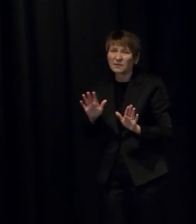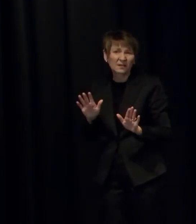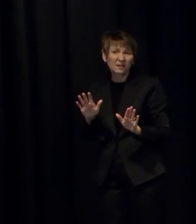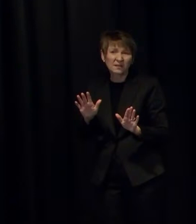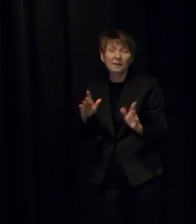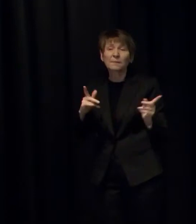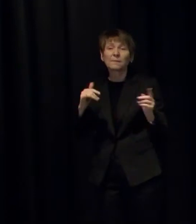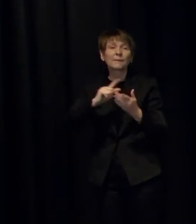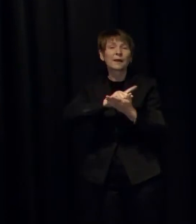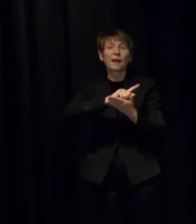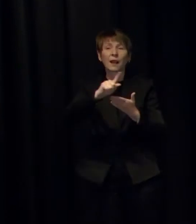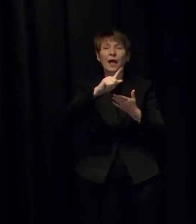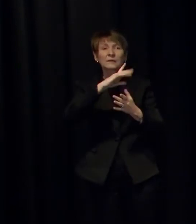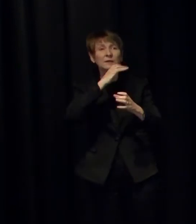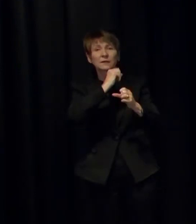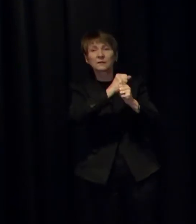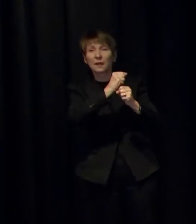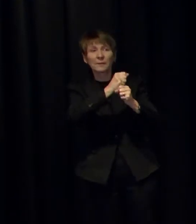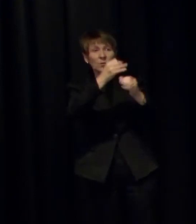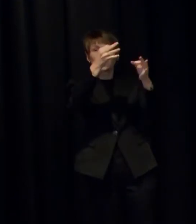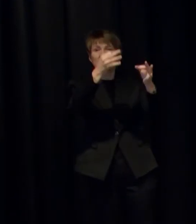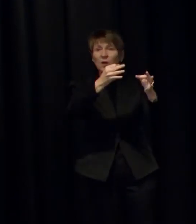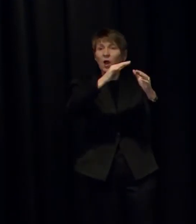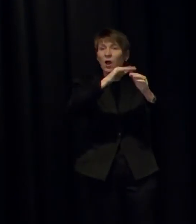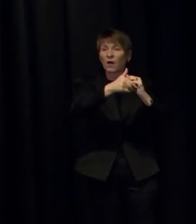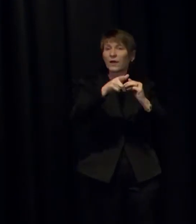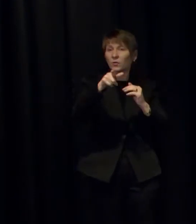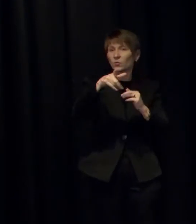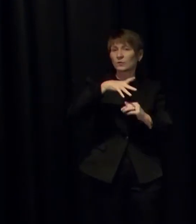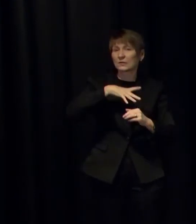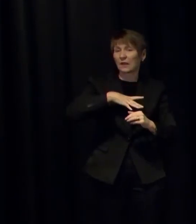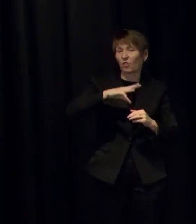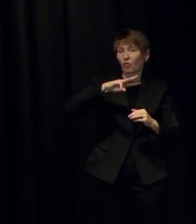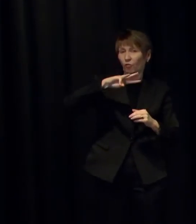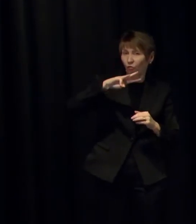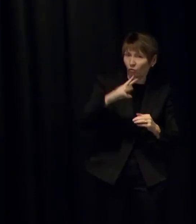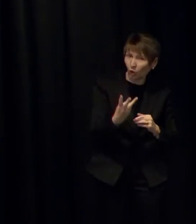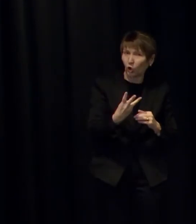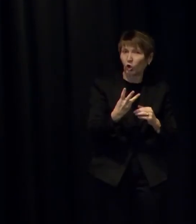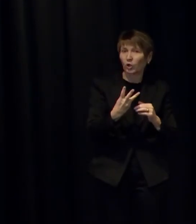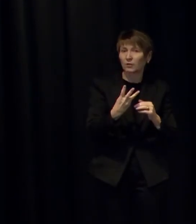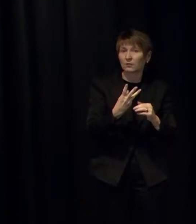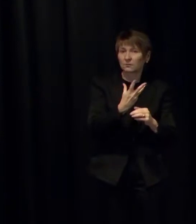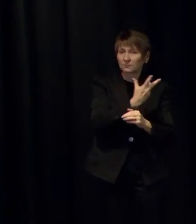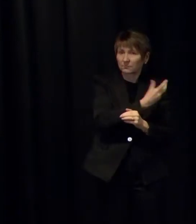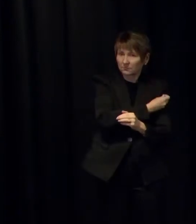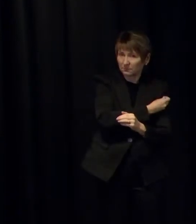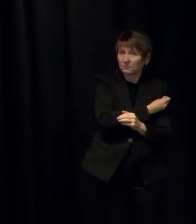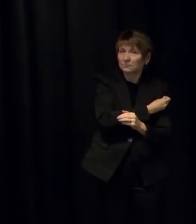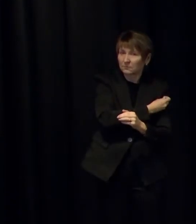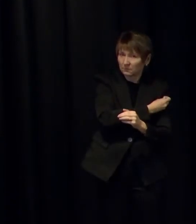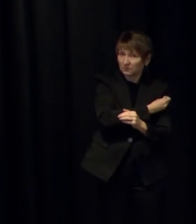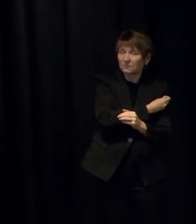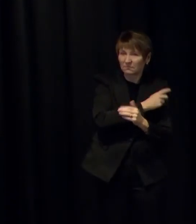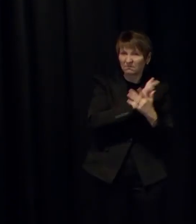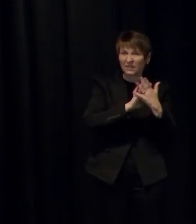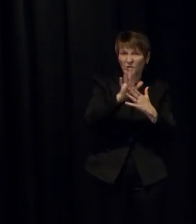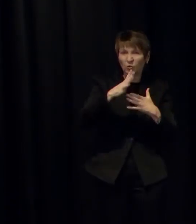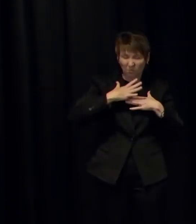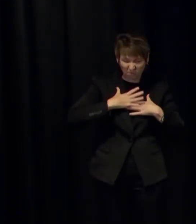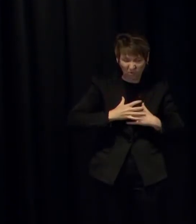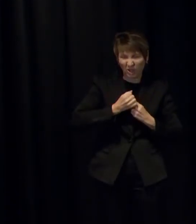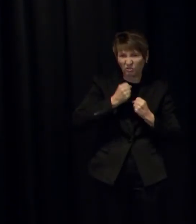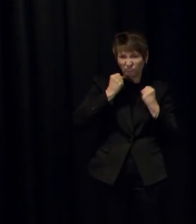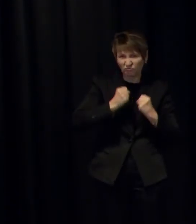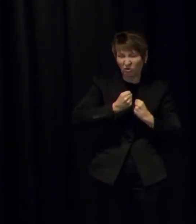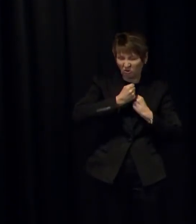may make a difference. We haven't got a recommendation on that more broadly yet, but we'll have that in the first